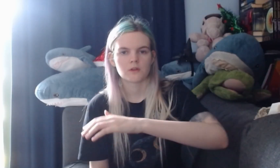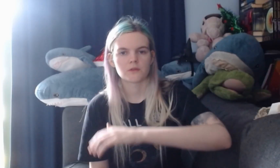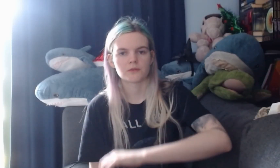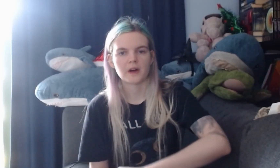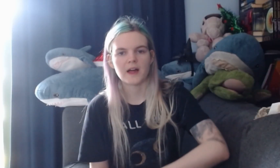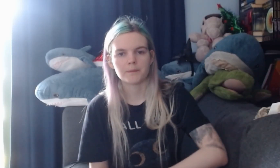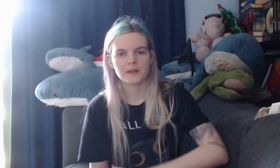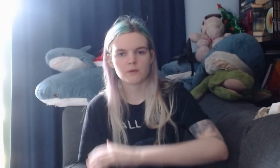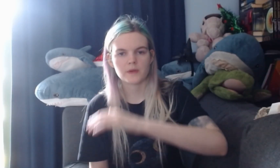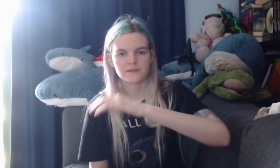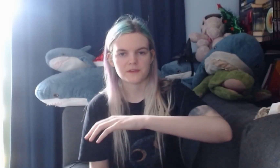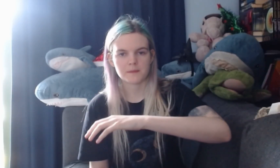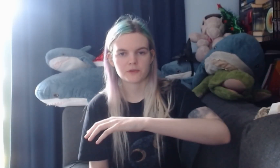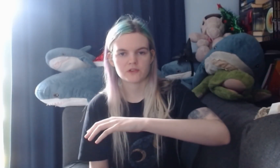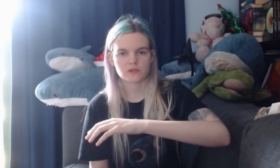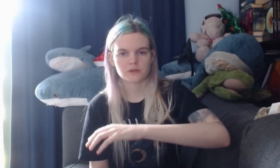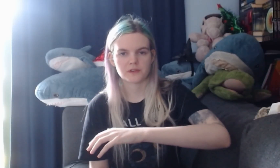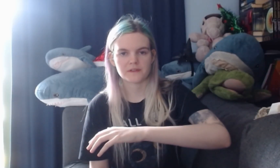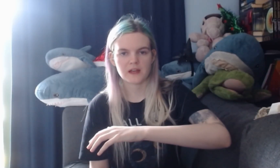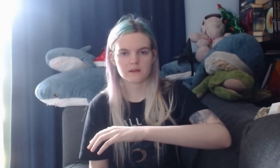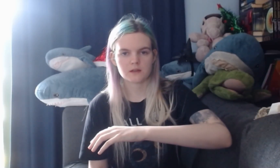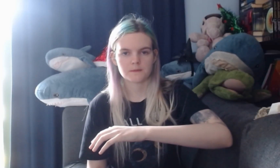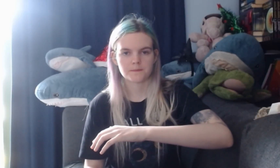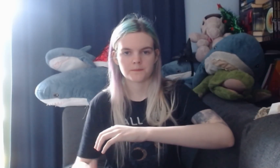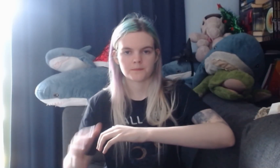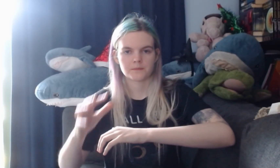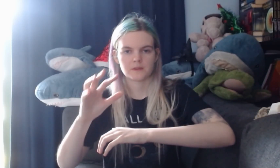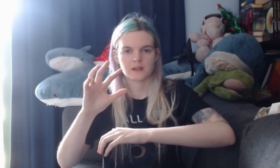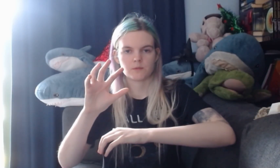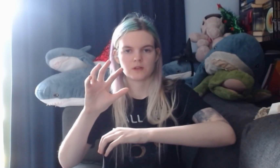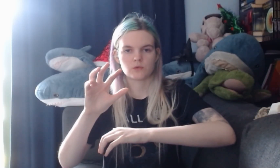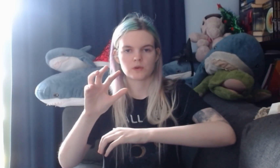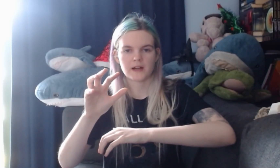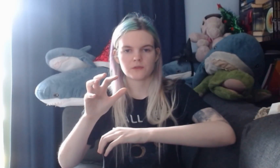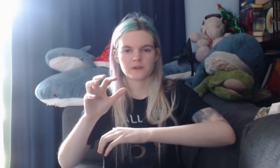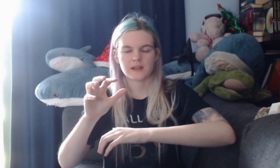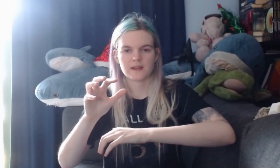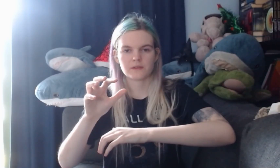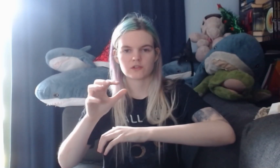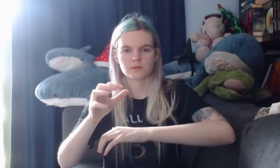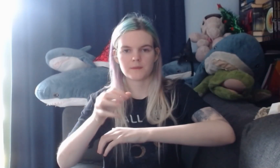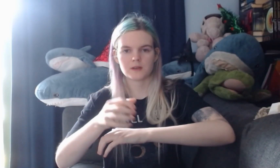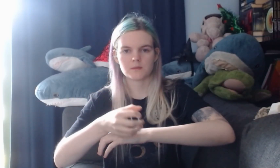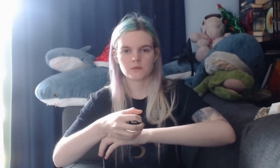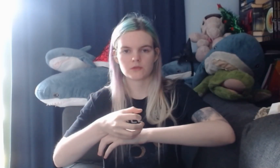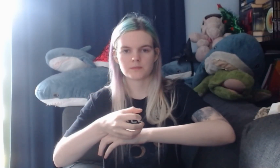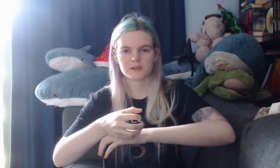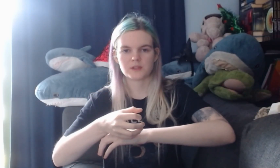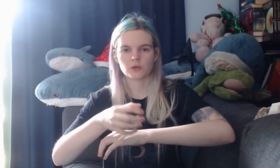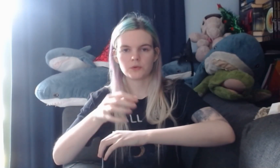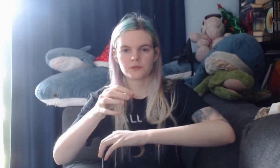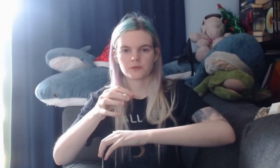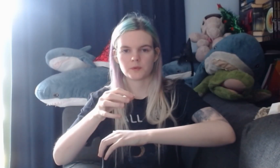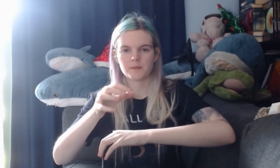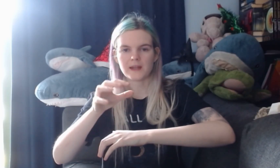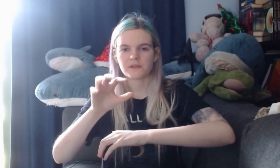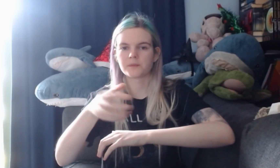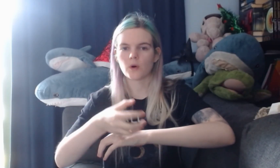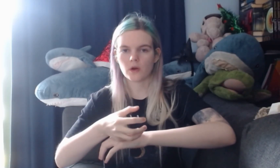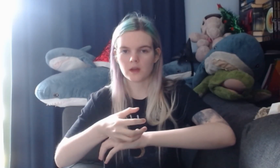For help me, we have the same position of this hand, and then we do kind of again such a grabbing emotion, but we make it smaller